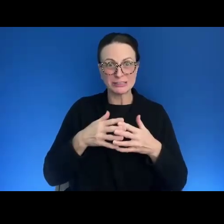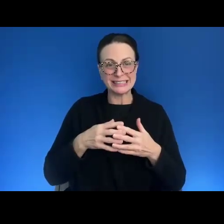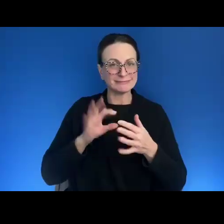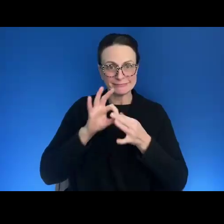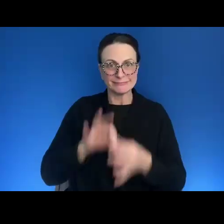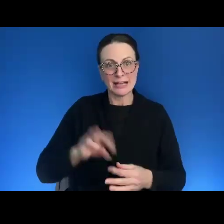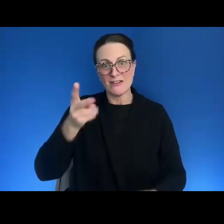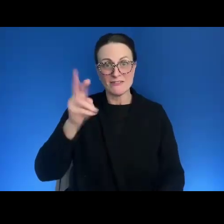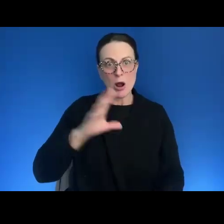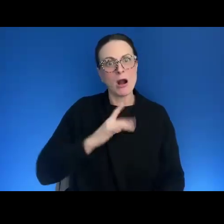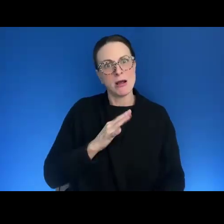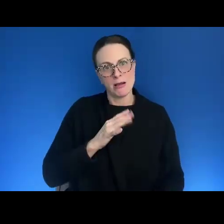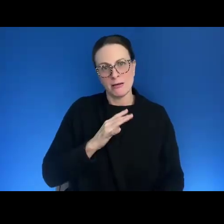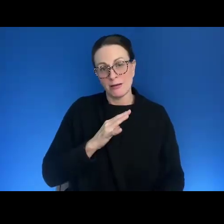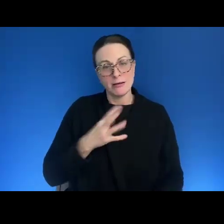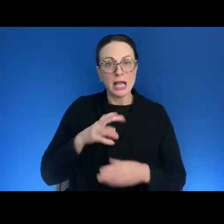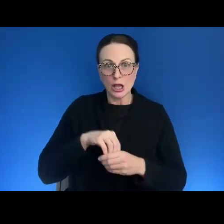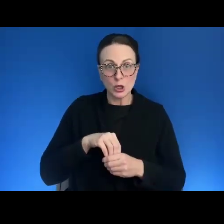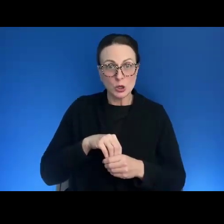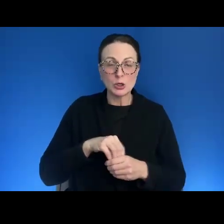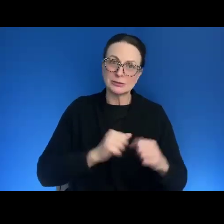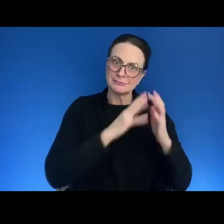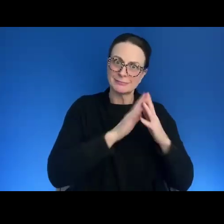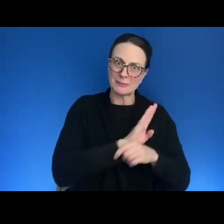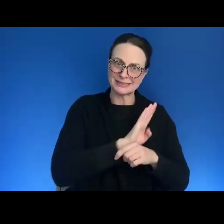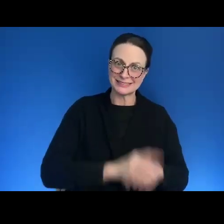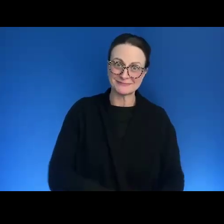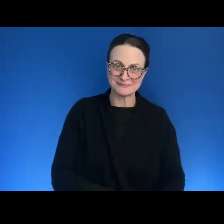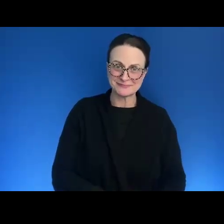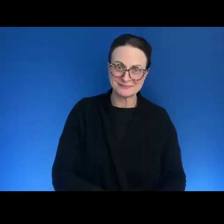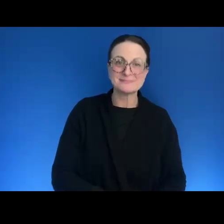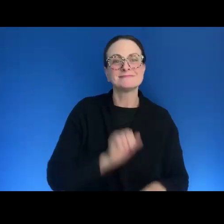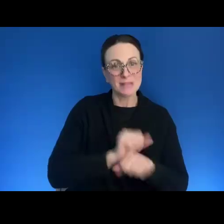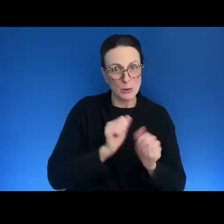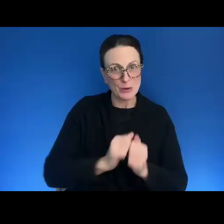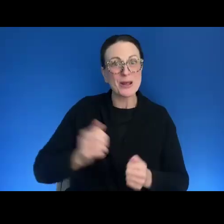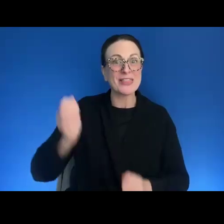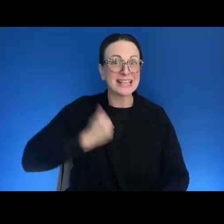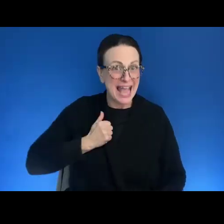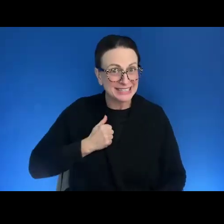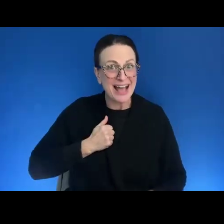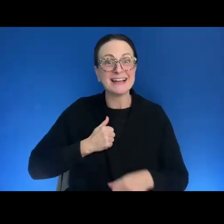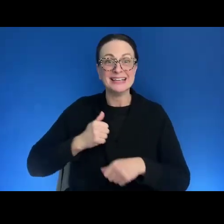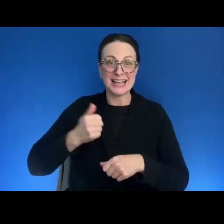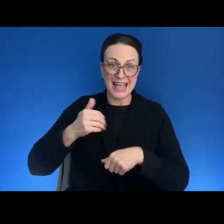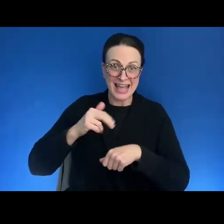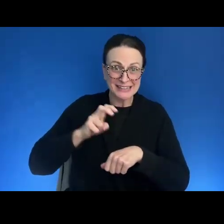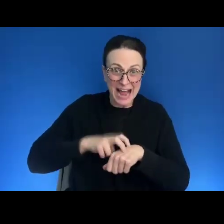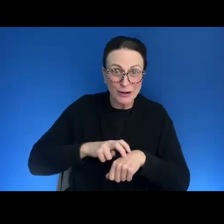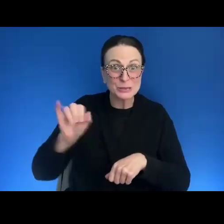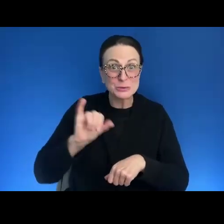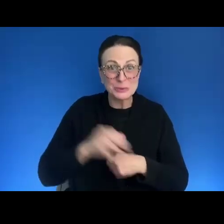vocational rehabilitation that includes entrepreneurship. I work with Canada and Ireland as well.